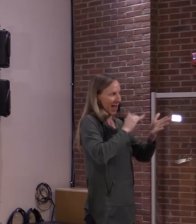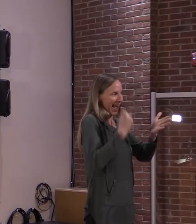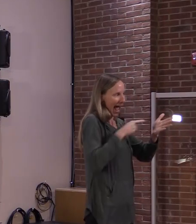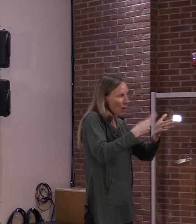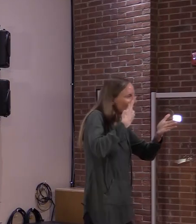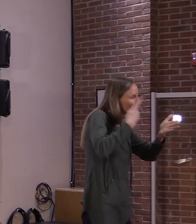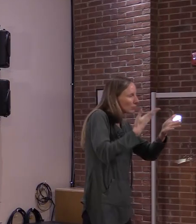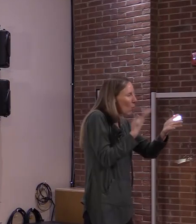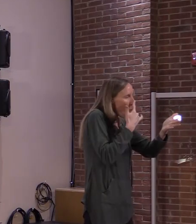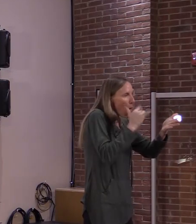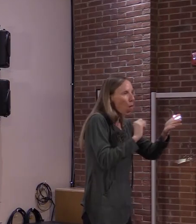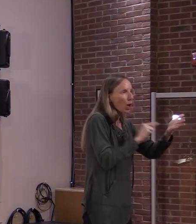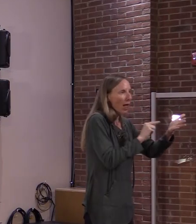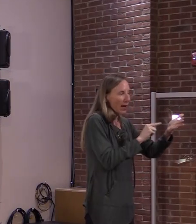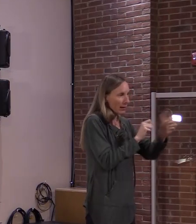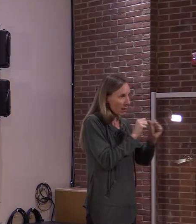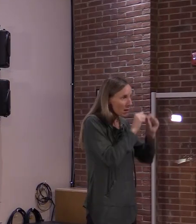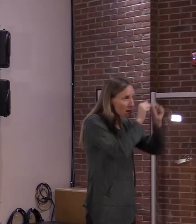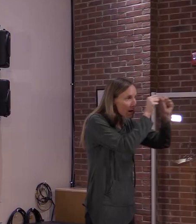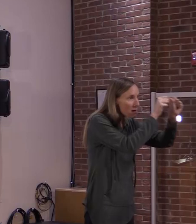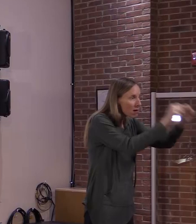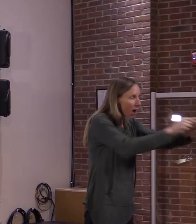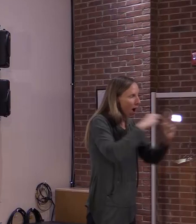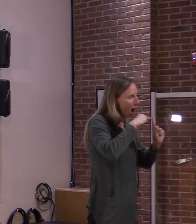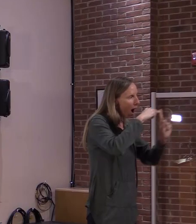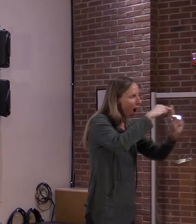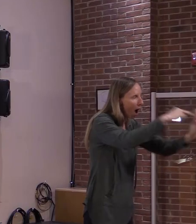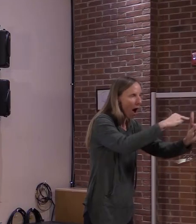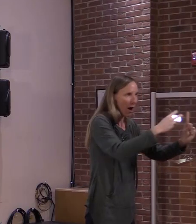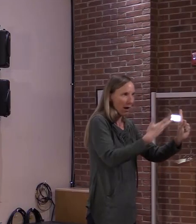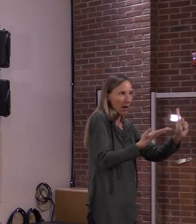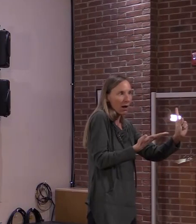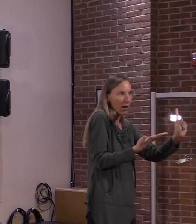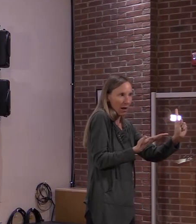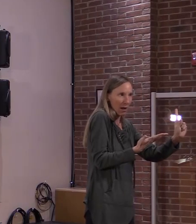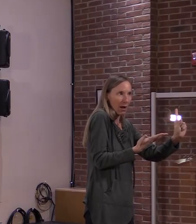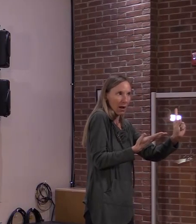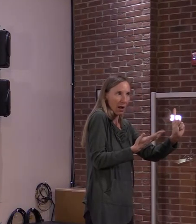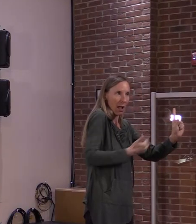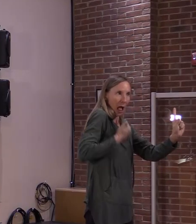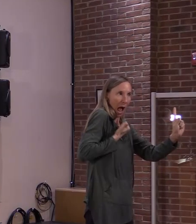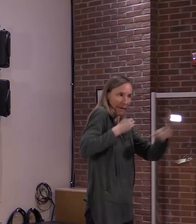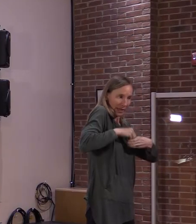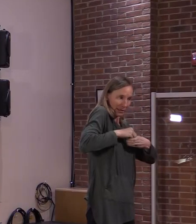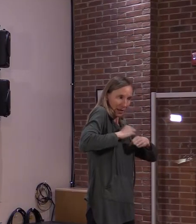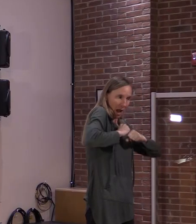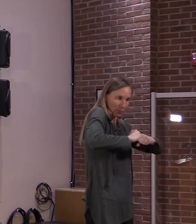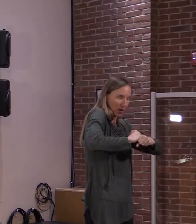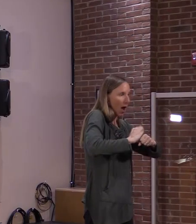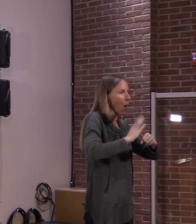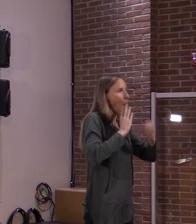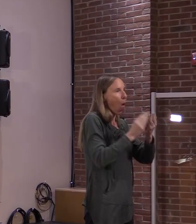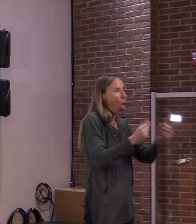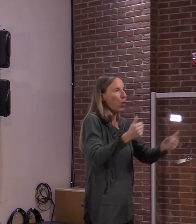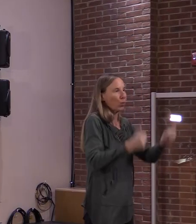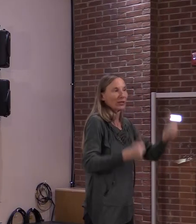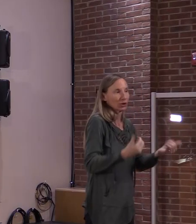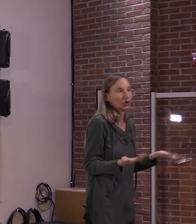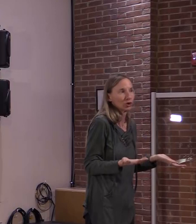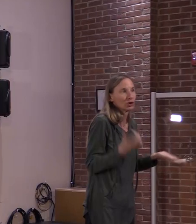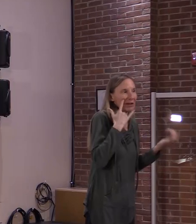months, actually, to help guide us with regards to the duration of vaccine-produced immunity. But most people are